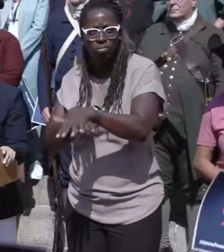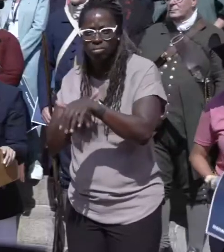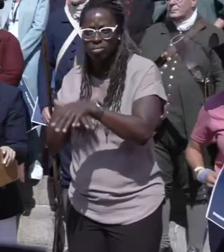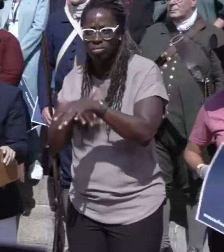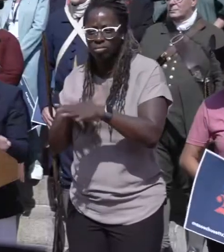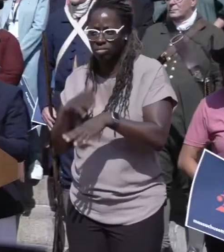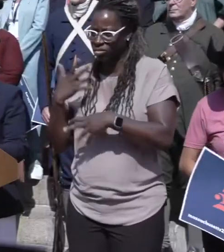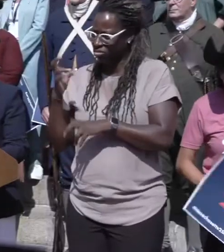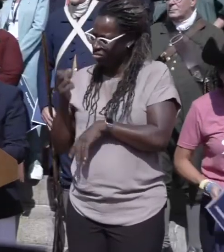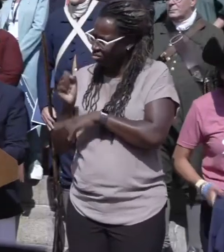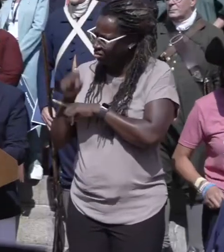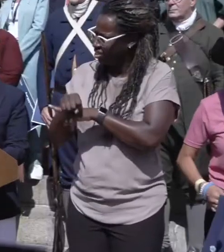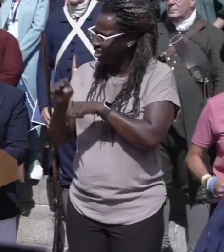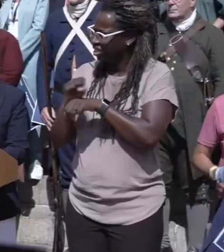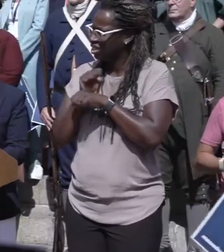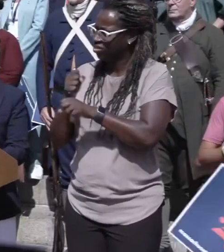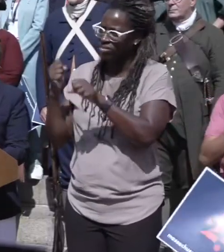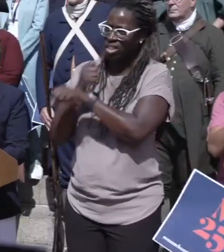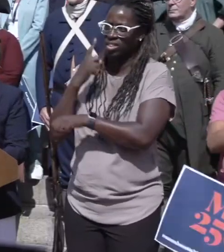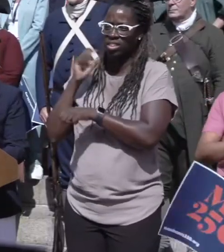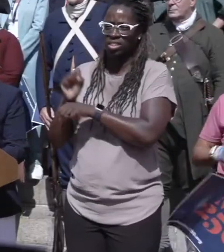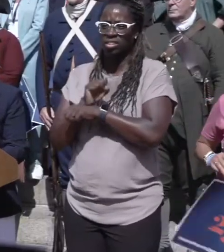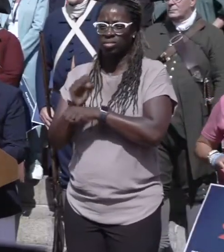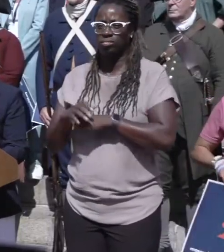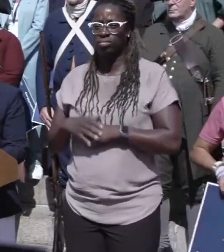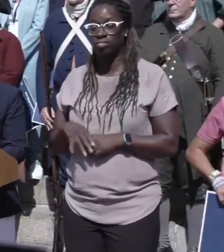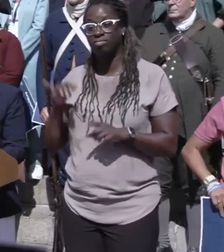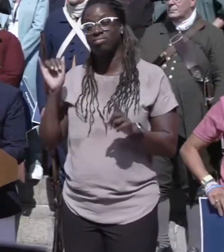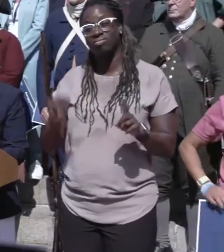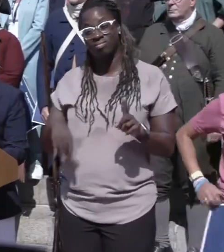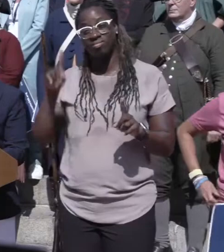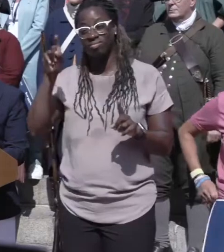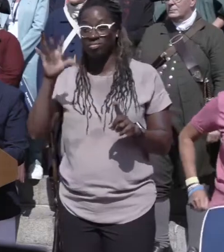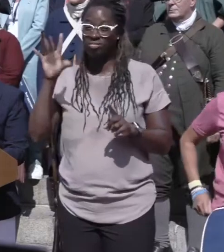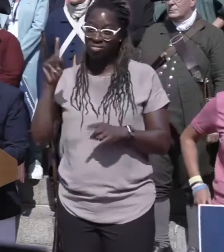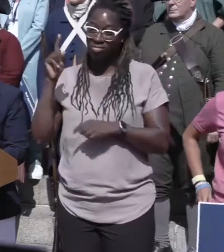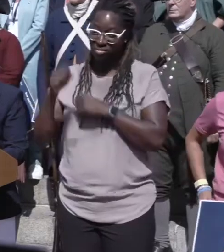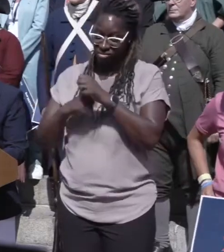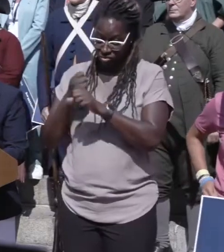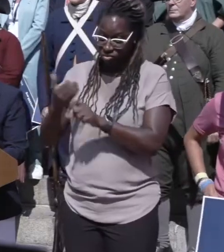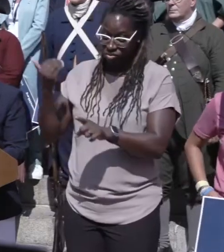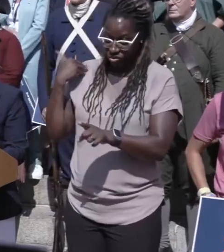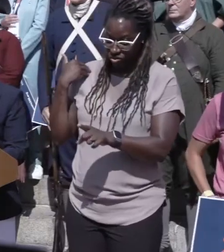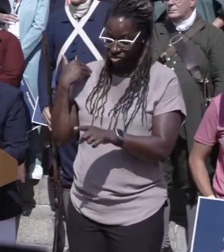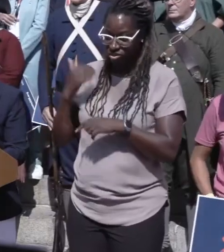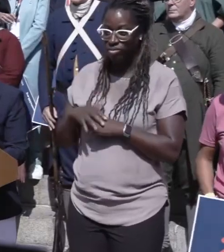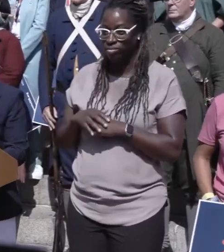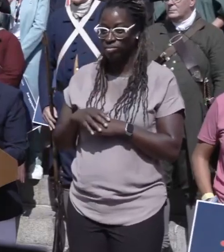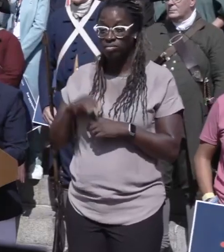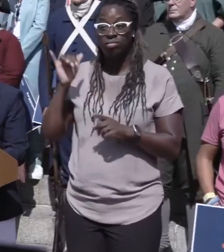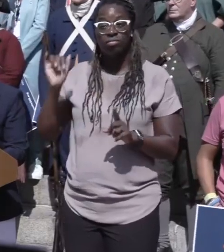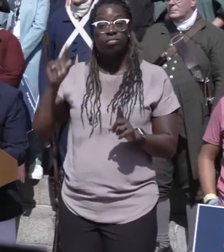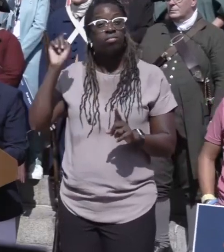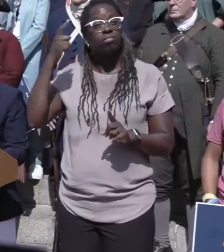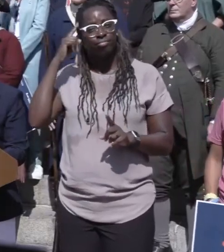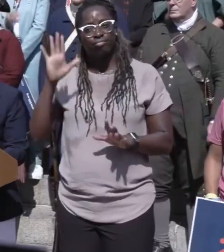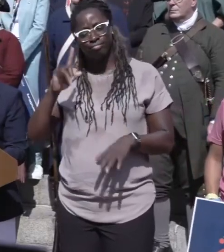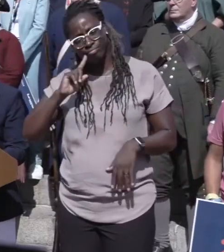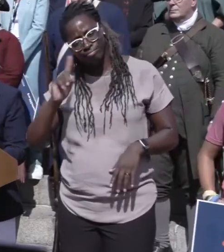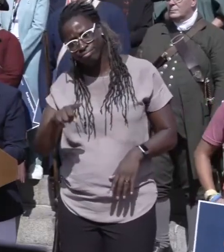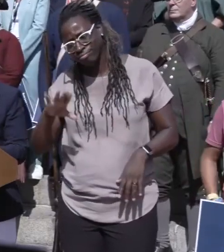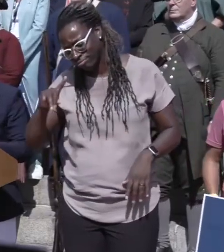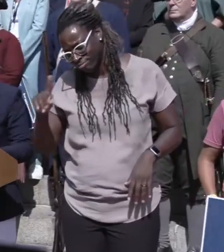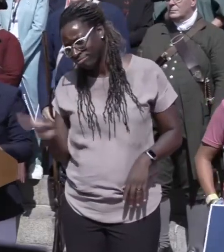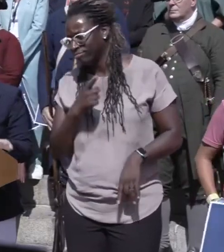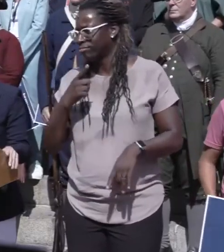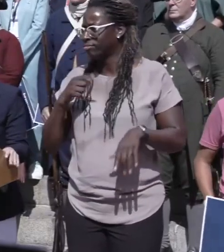years ago, the then governor ordered the militia to march to join and end the war to end